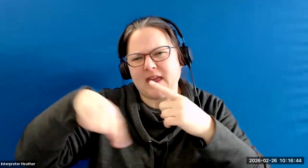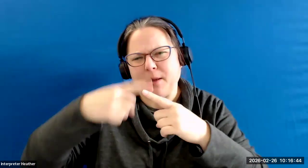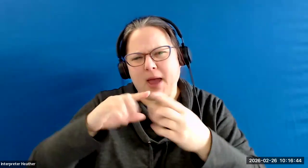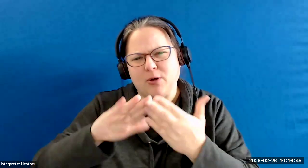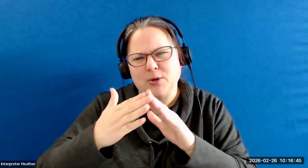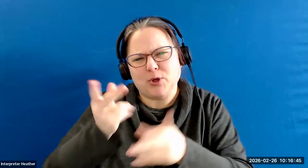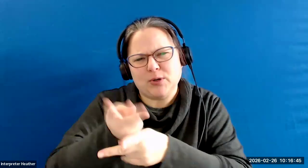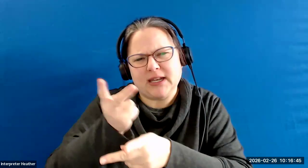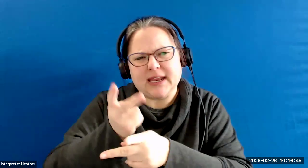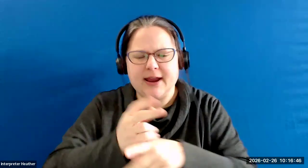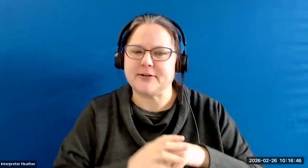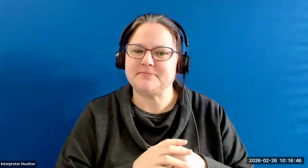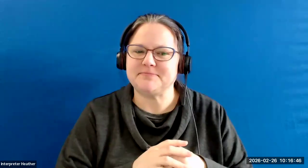care.